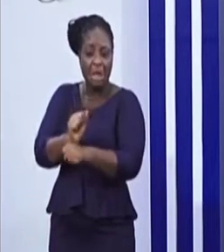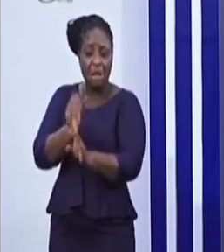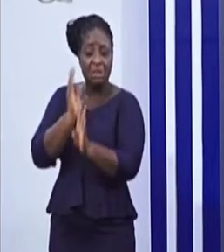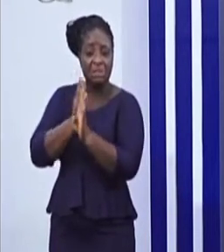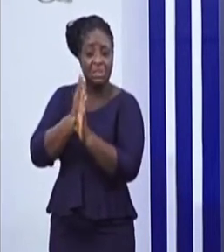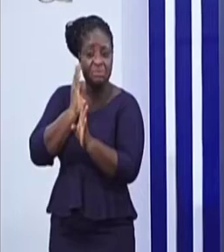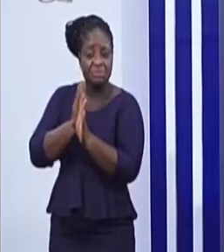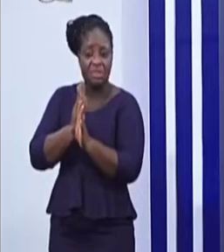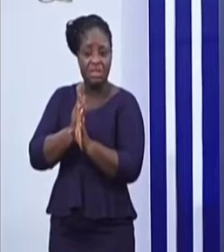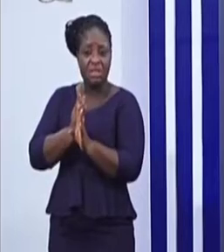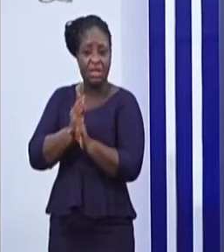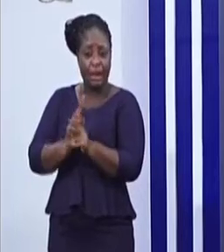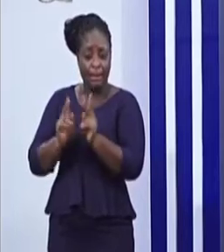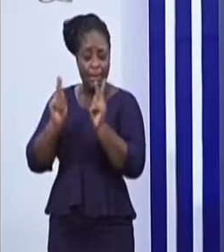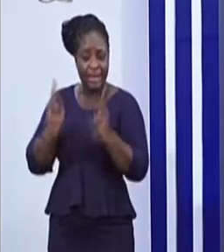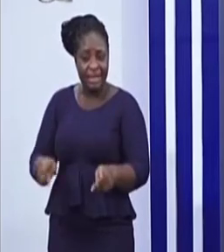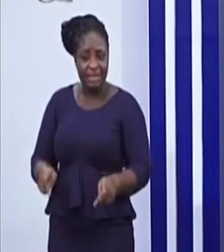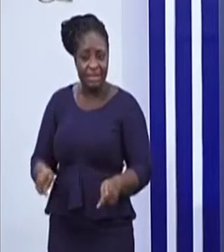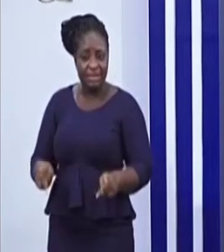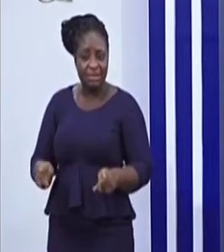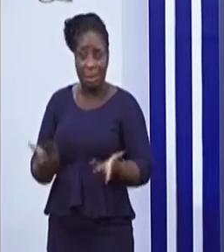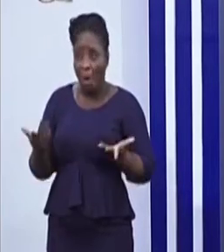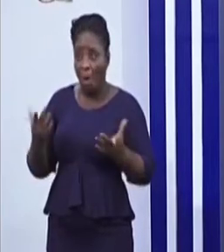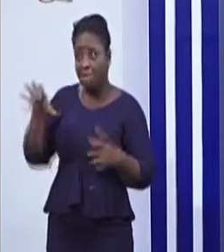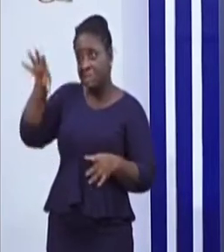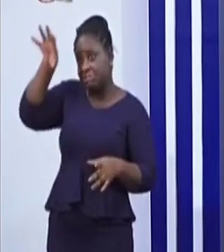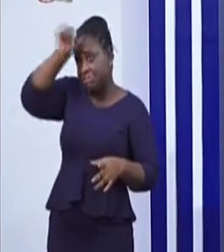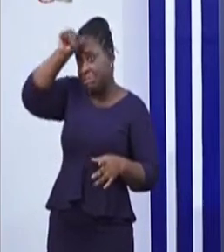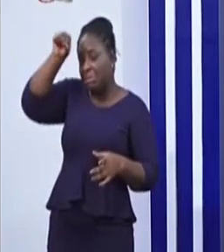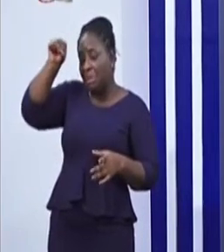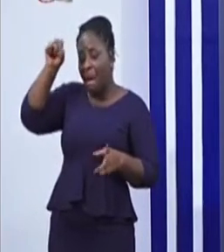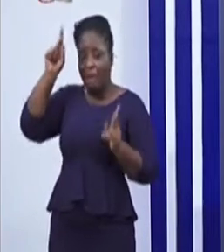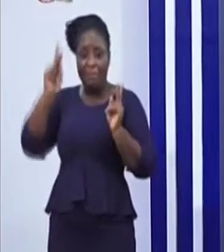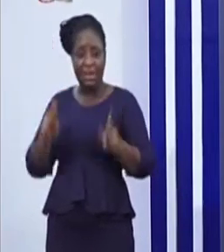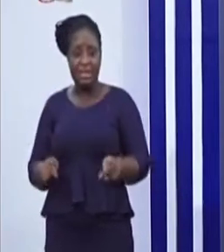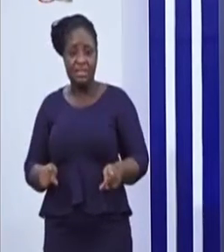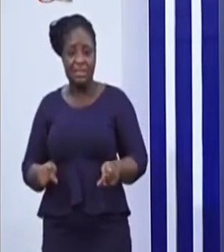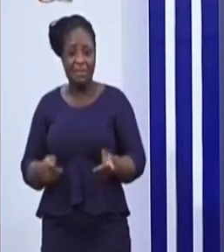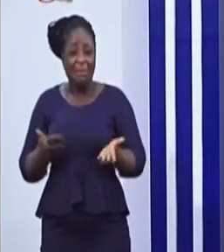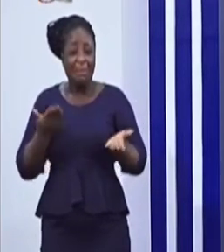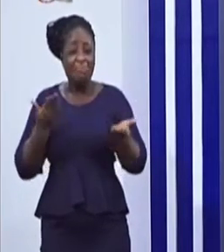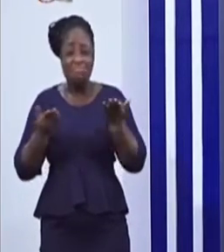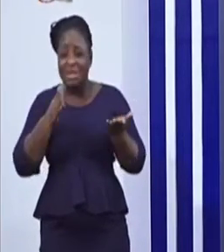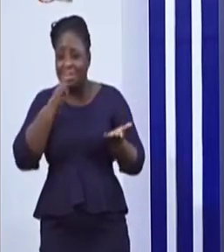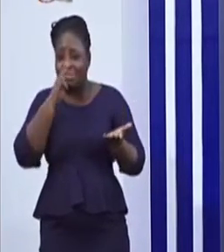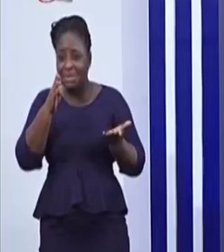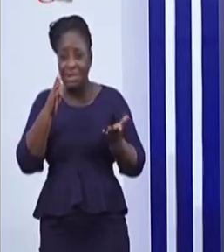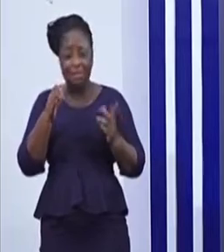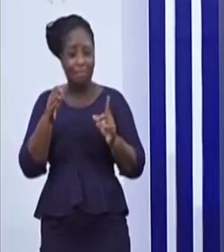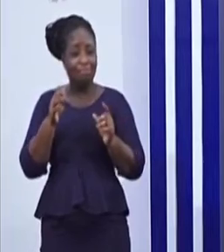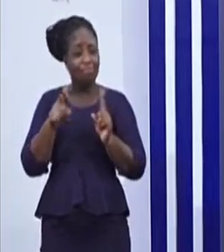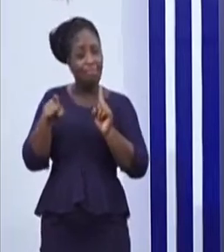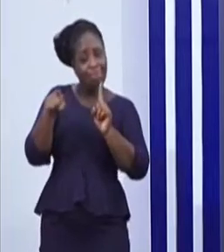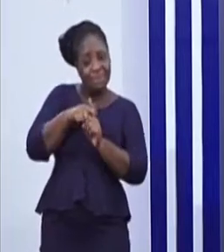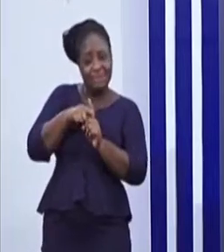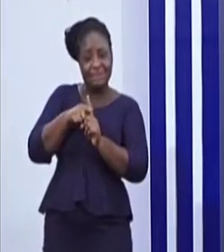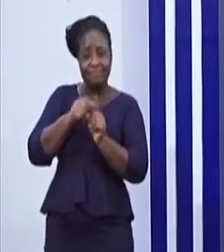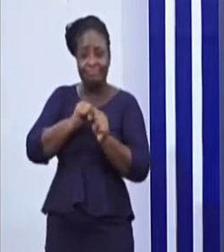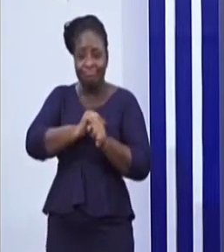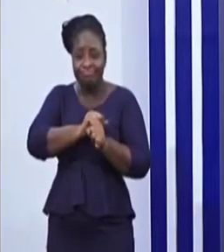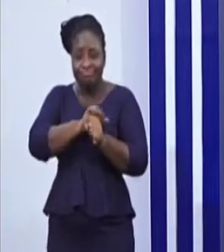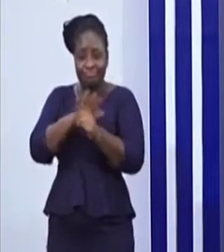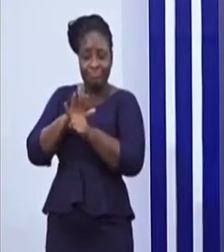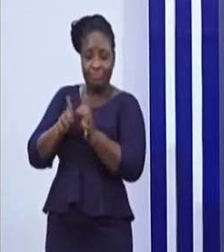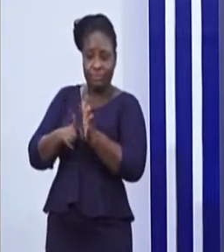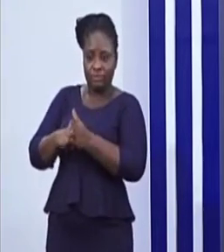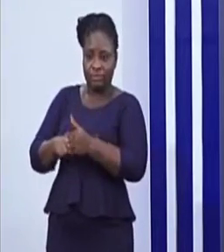to be persons who are presumed to be persons who may be positive for COVID-19. First of all,